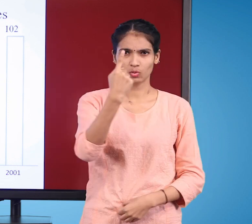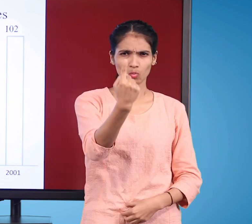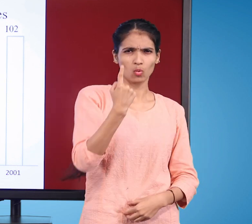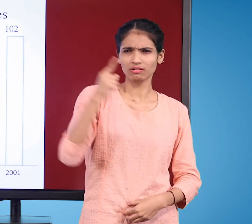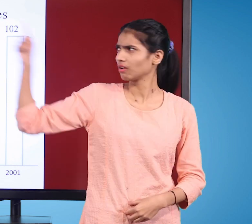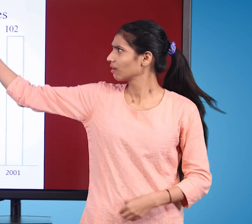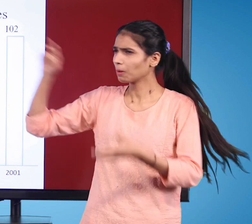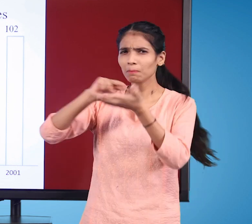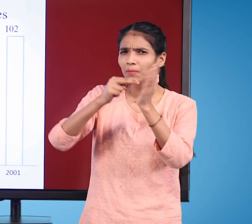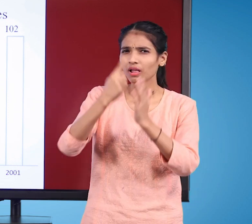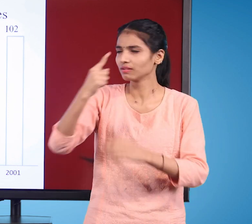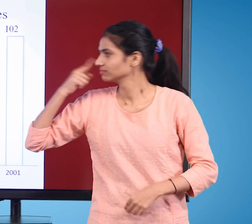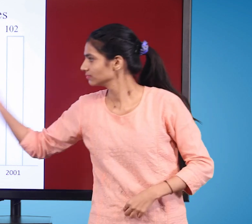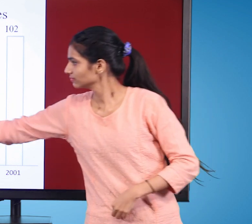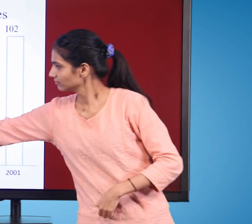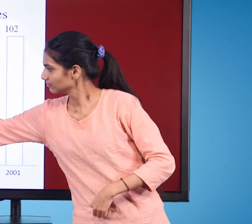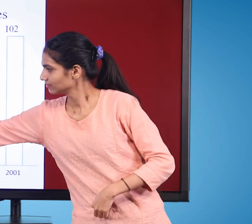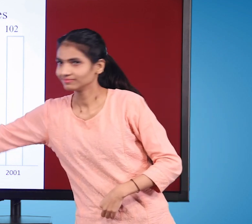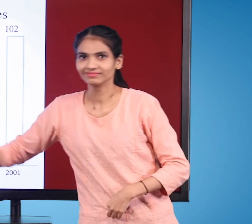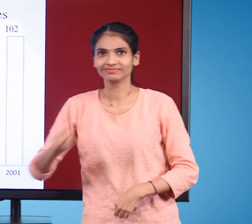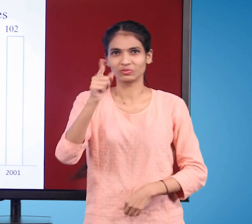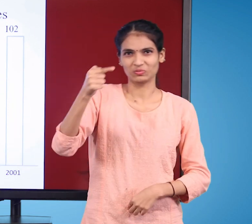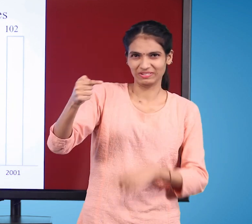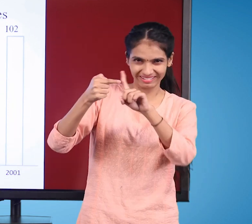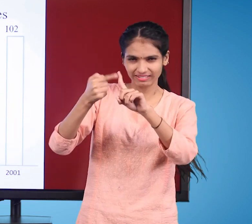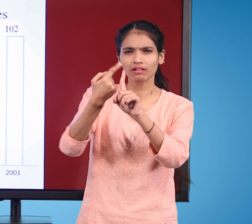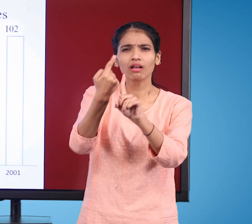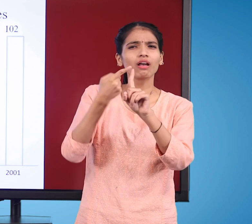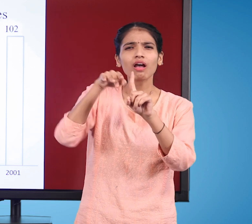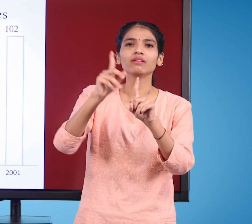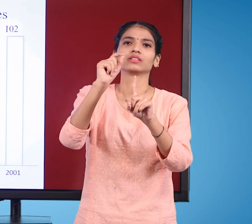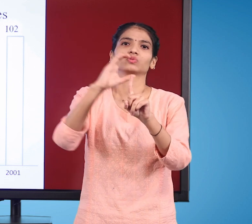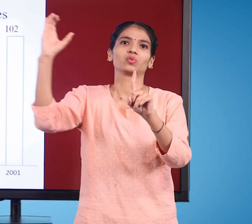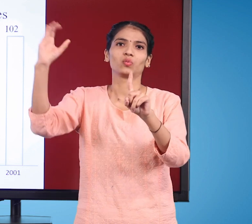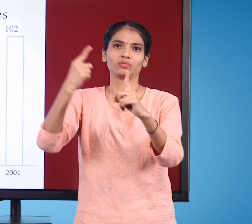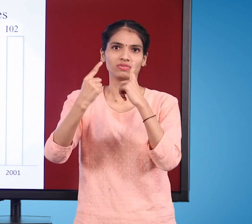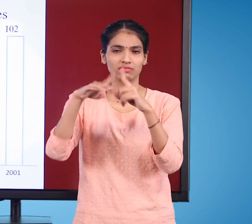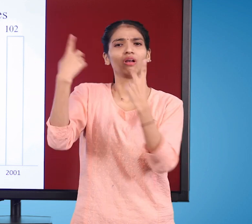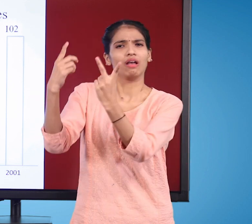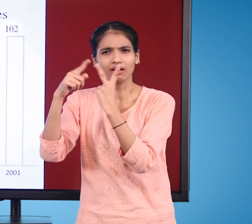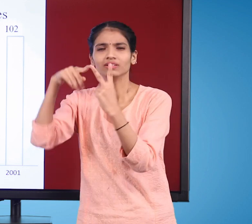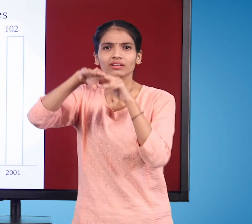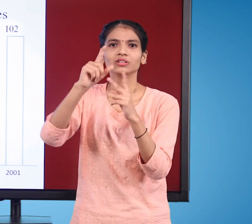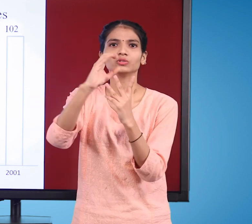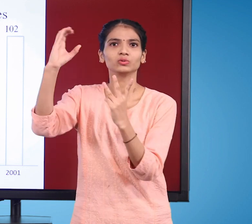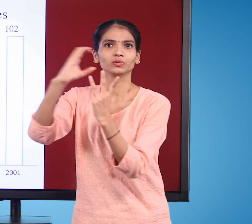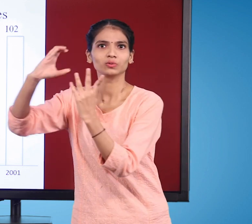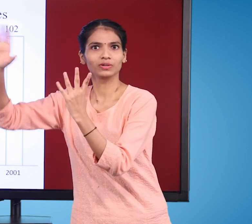We have a bar graph next to this, representing years and the population of India in crores. 1 unit length